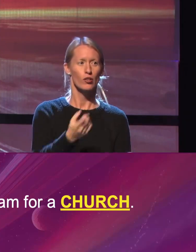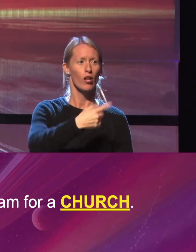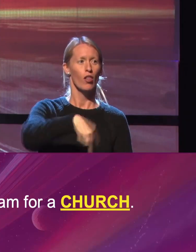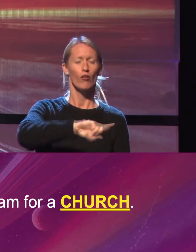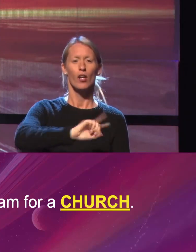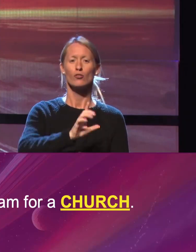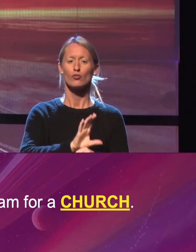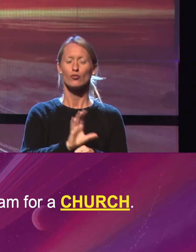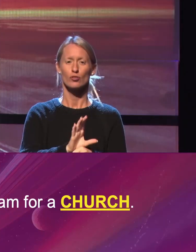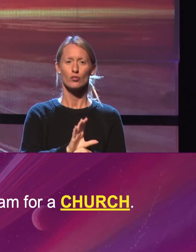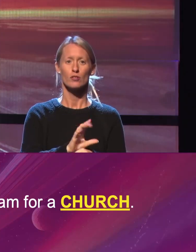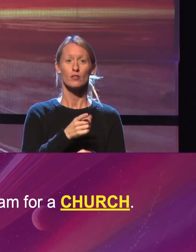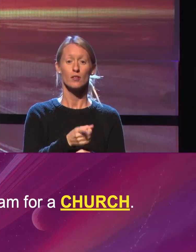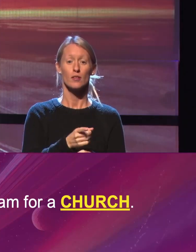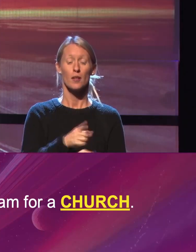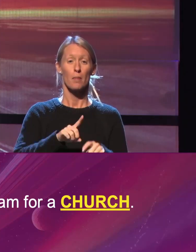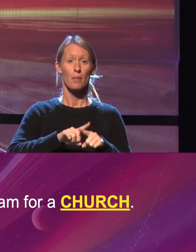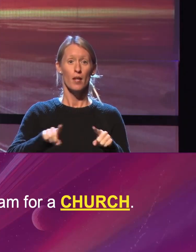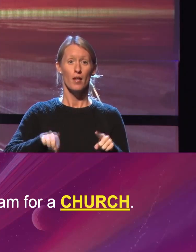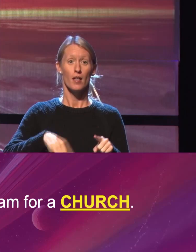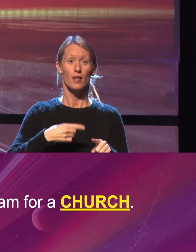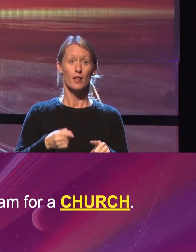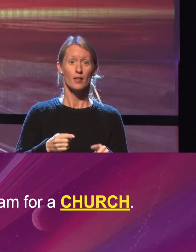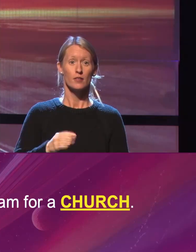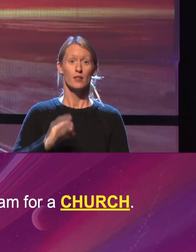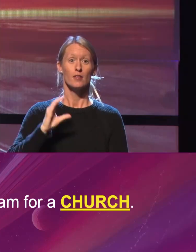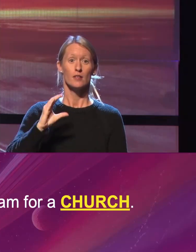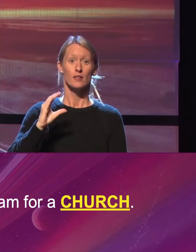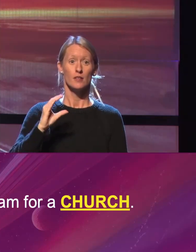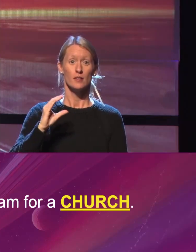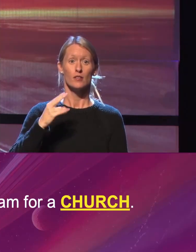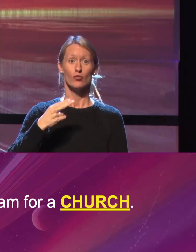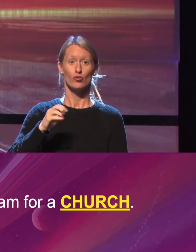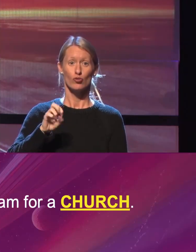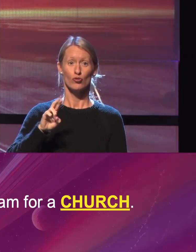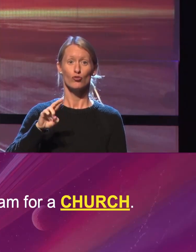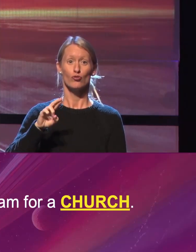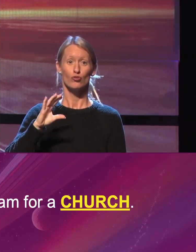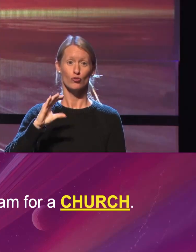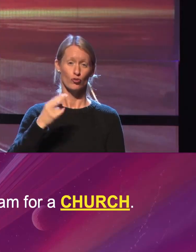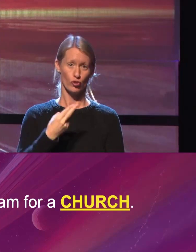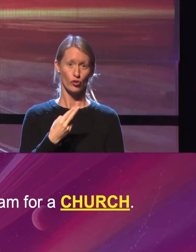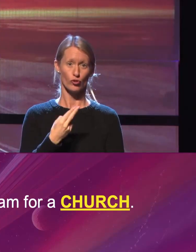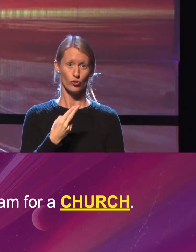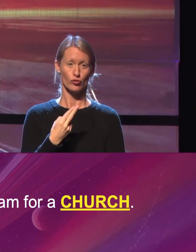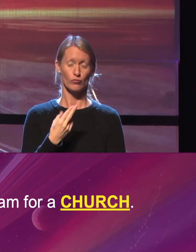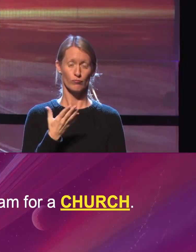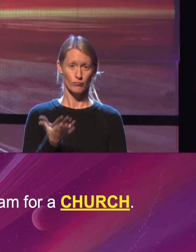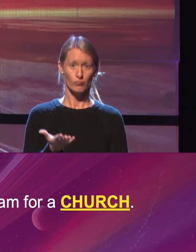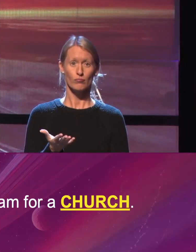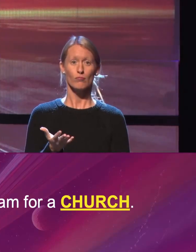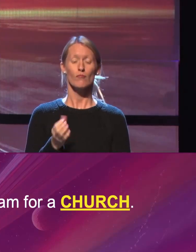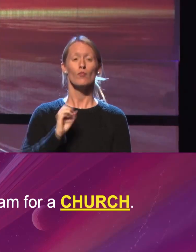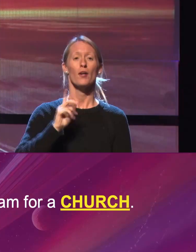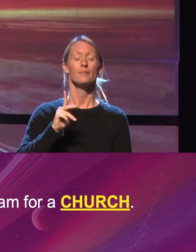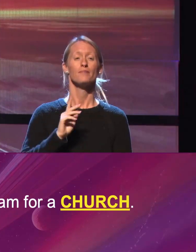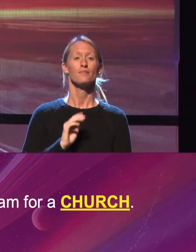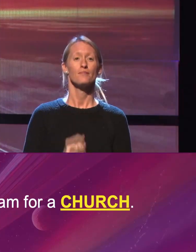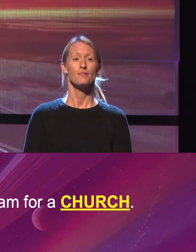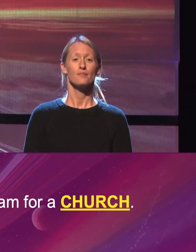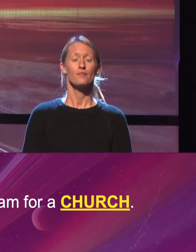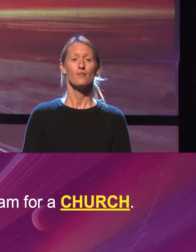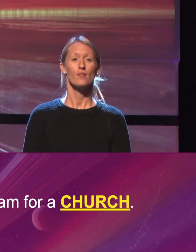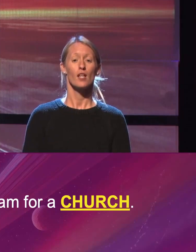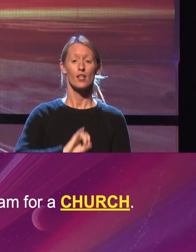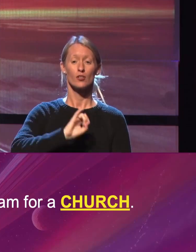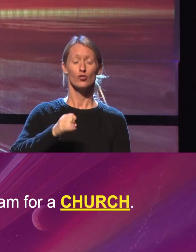town, but the big, broad, capital C, lowercase c Catholic church, all right? This, for John, he was like, there's one